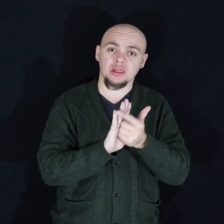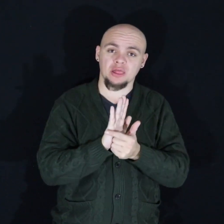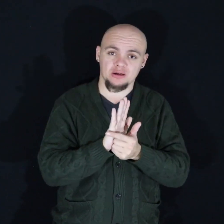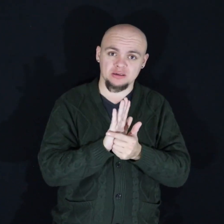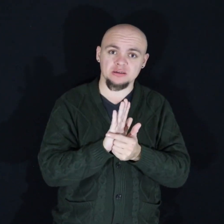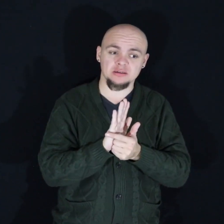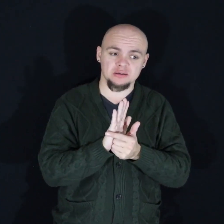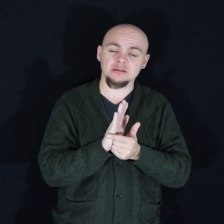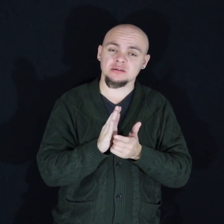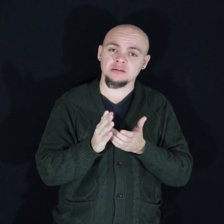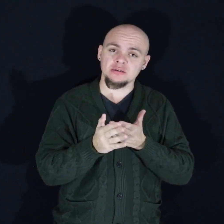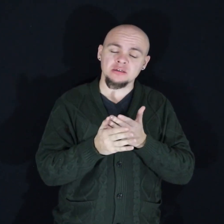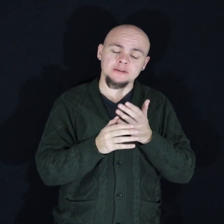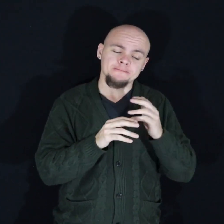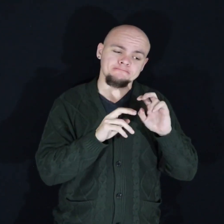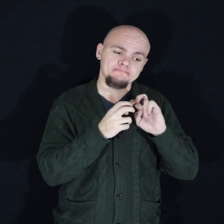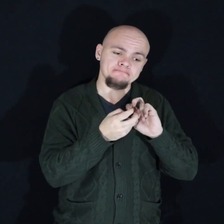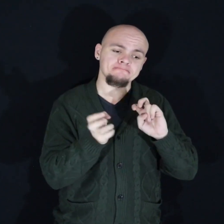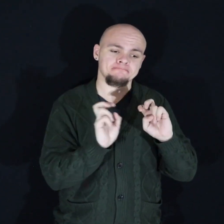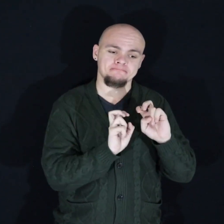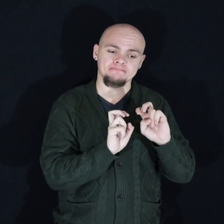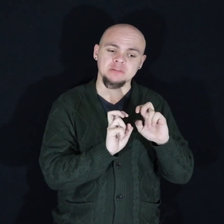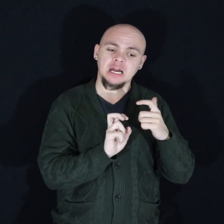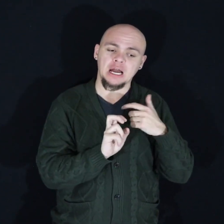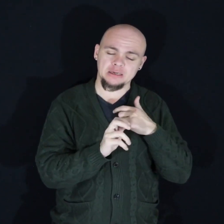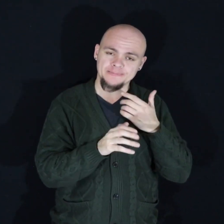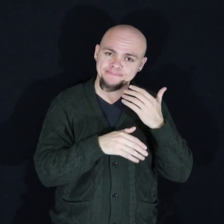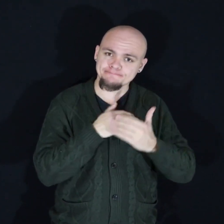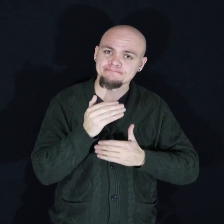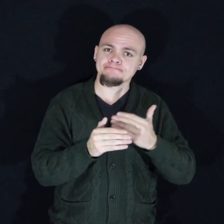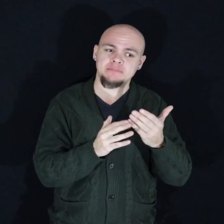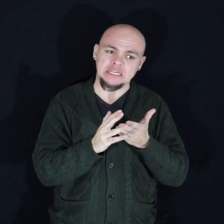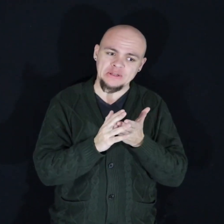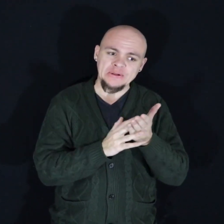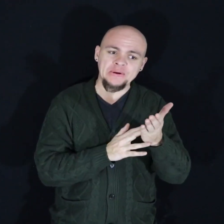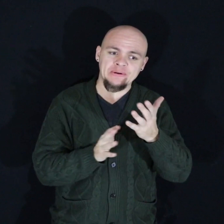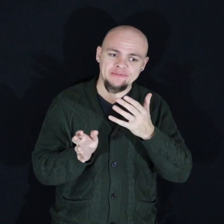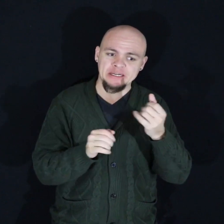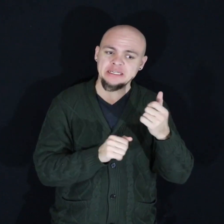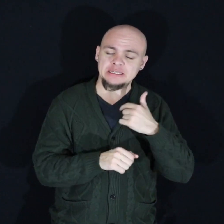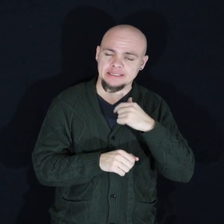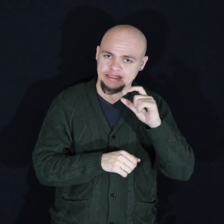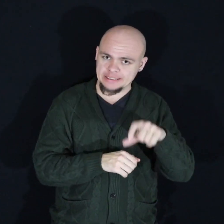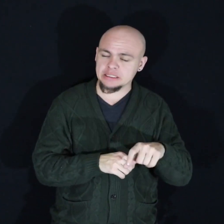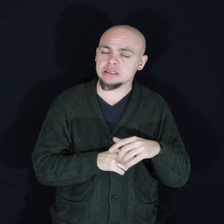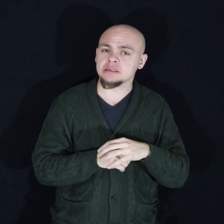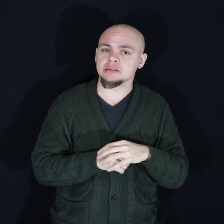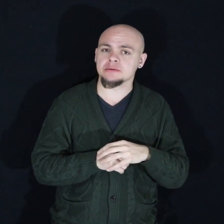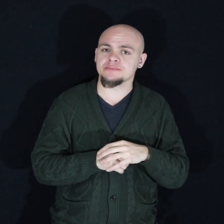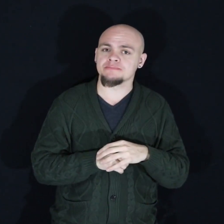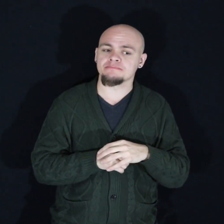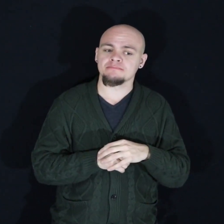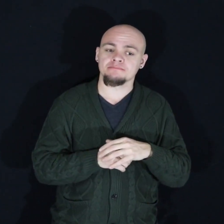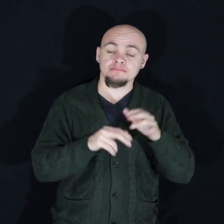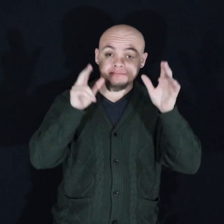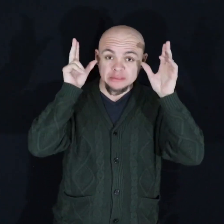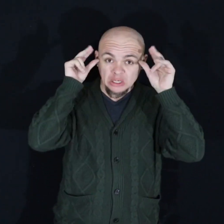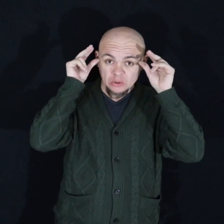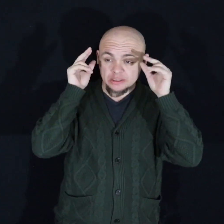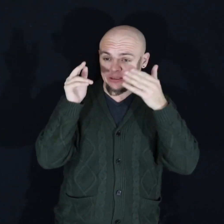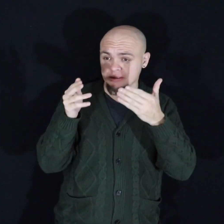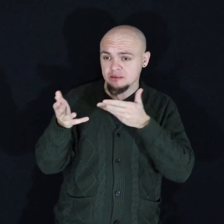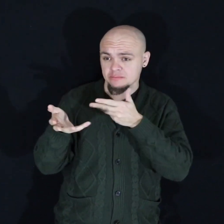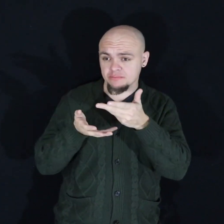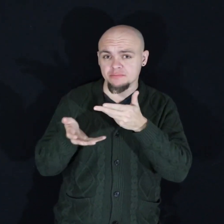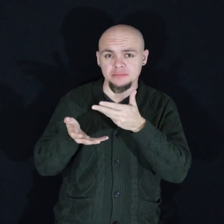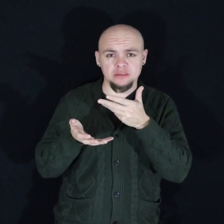grief. I had to trust that I had the fortitude and the resilience to move forward. As I work with horses on my beautiful